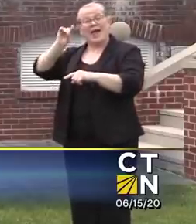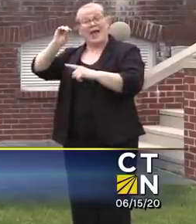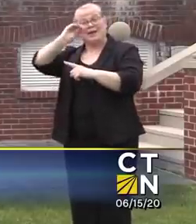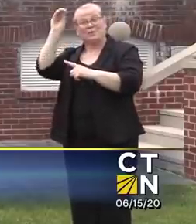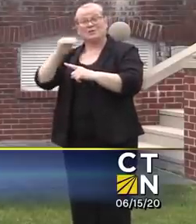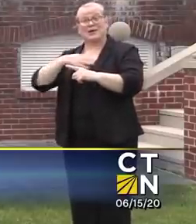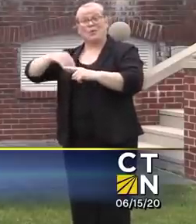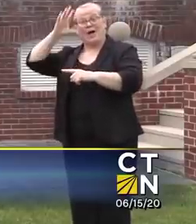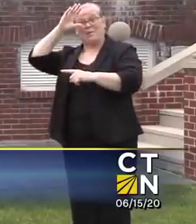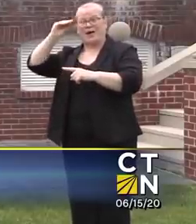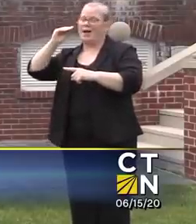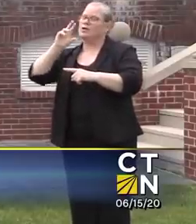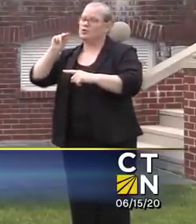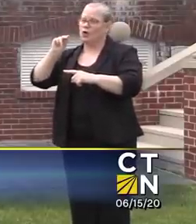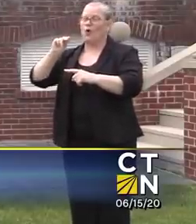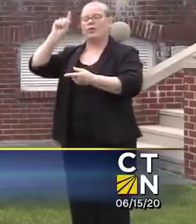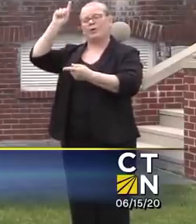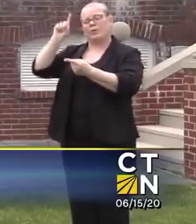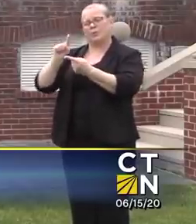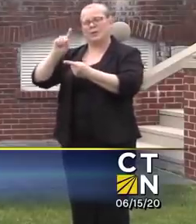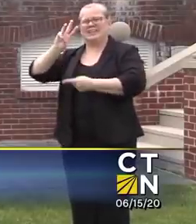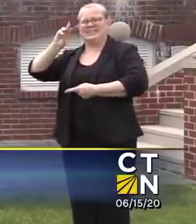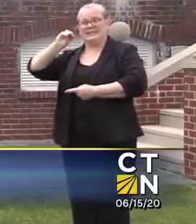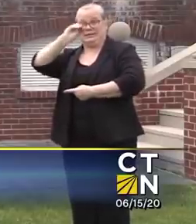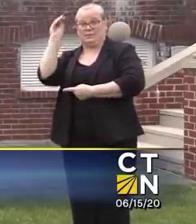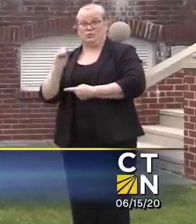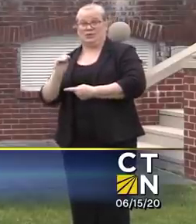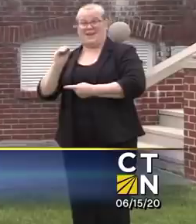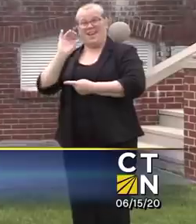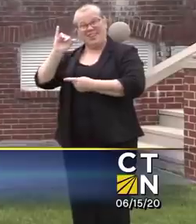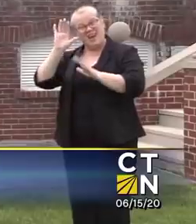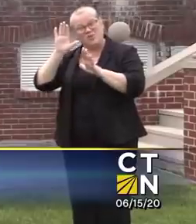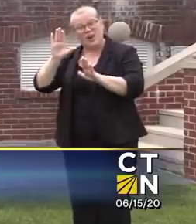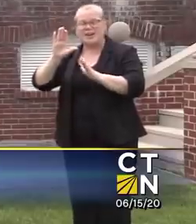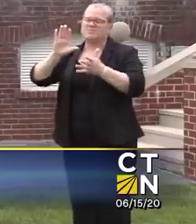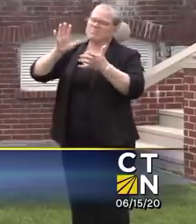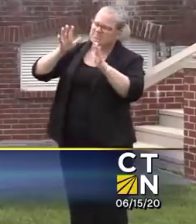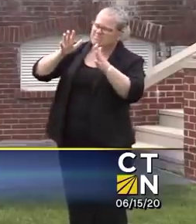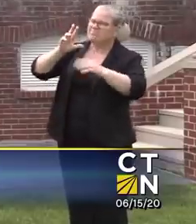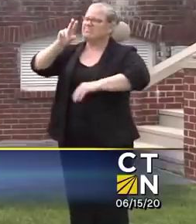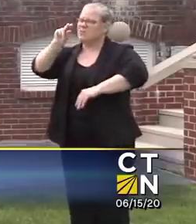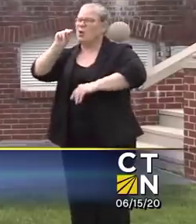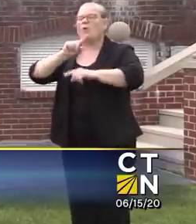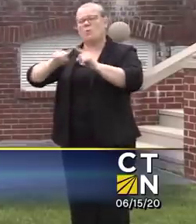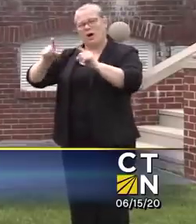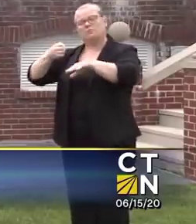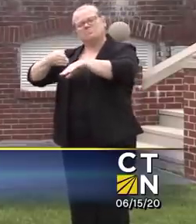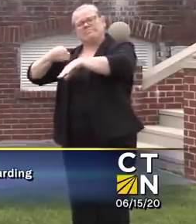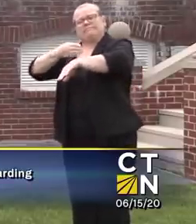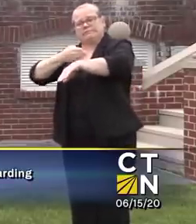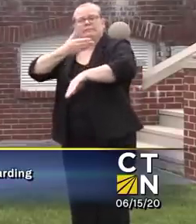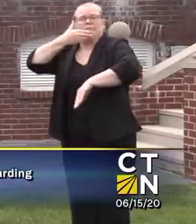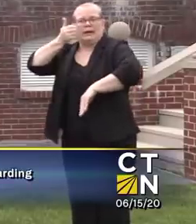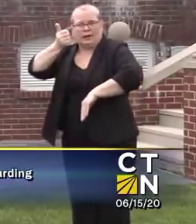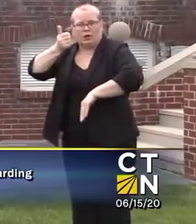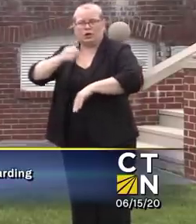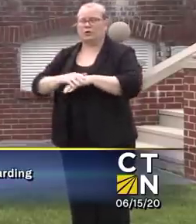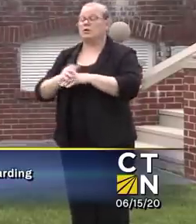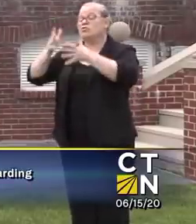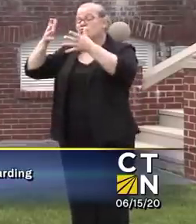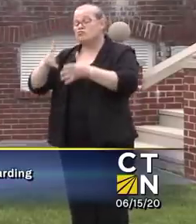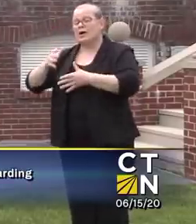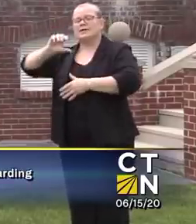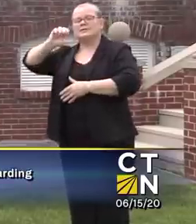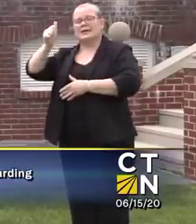Is that progress? Yes. The rest are female, 10%, black and Puerto Rican, 10%,